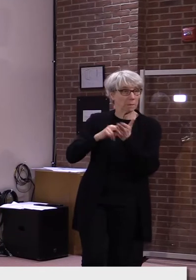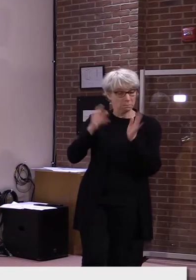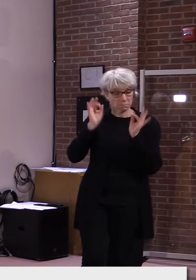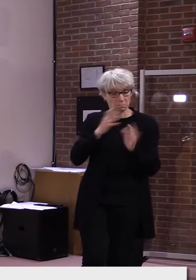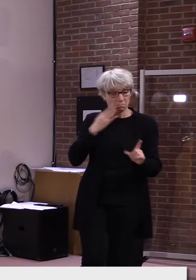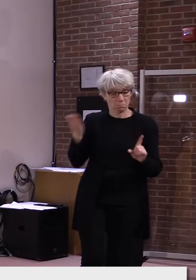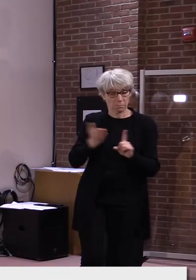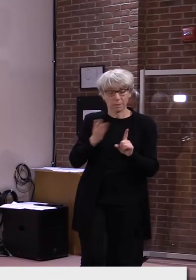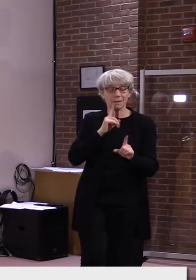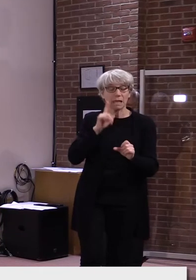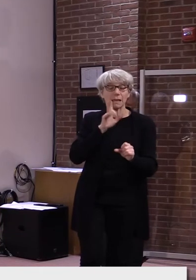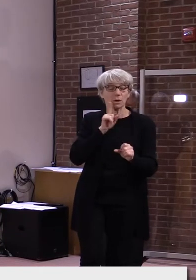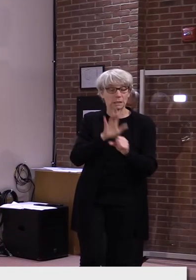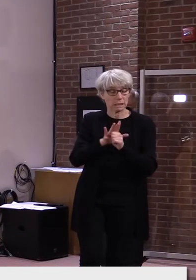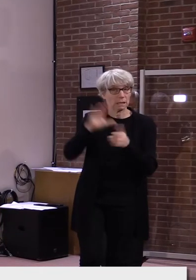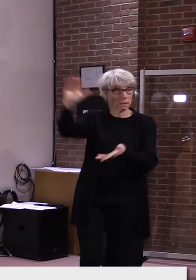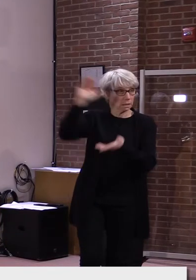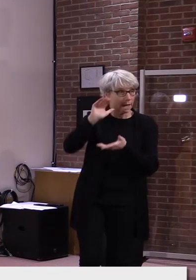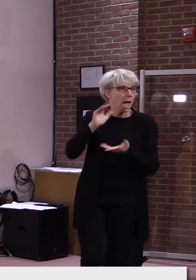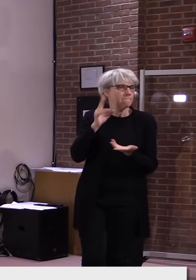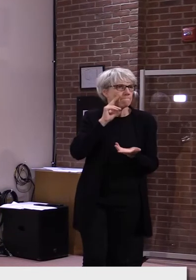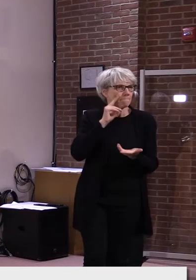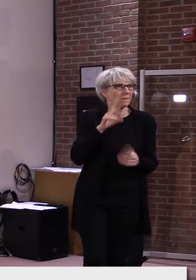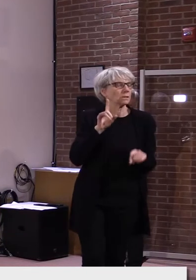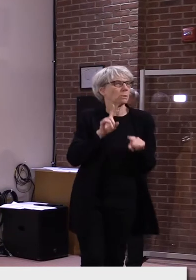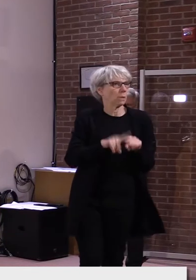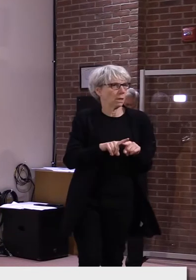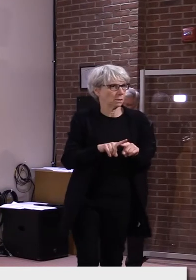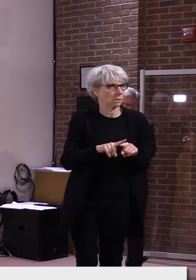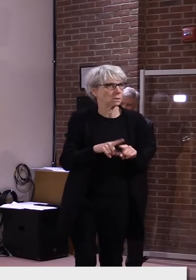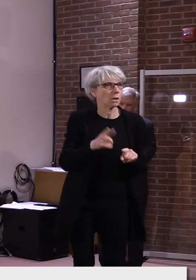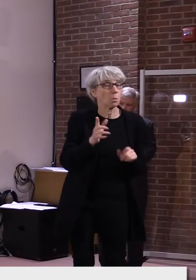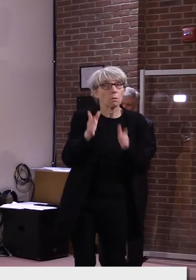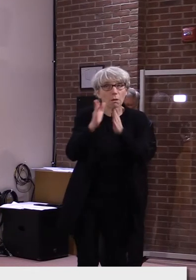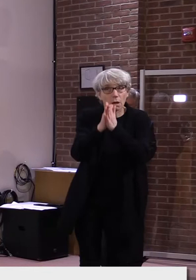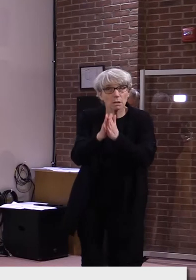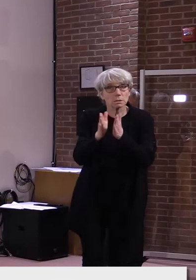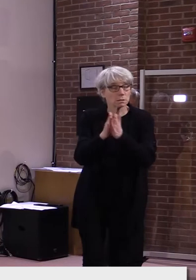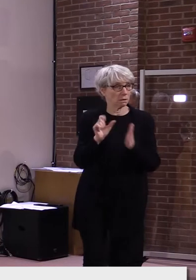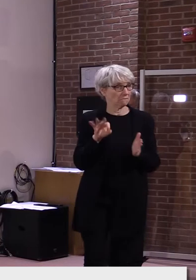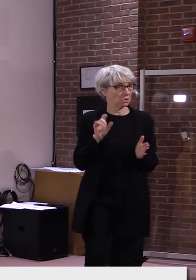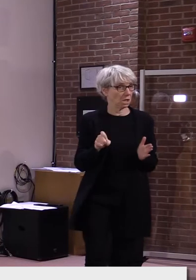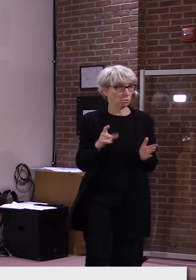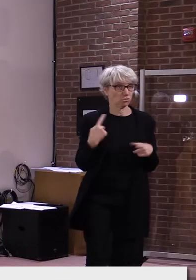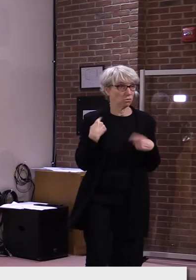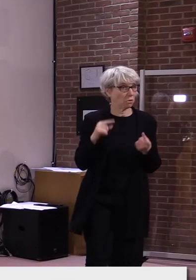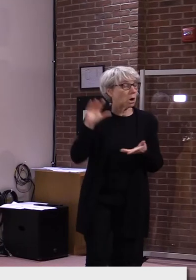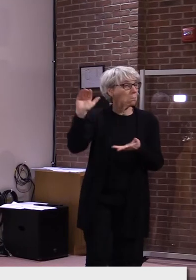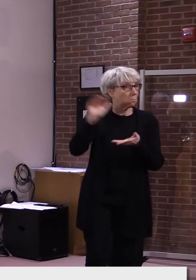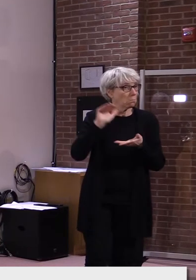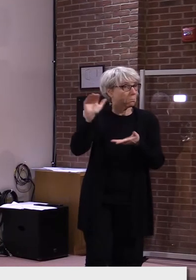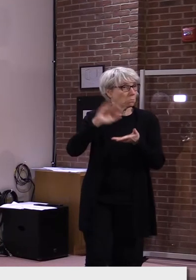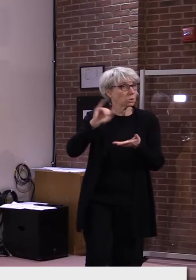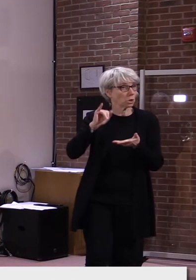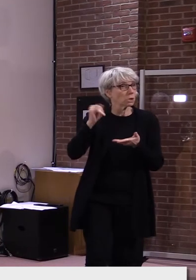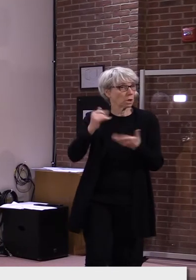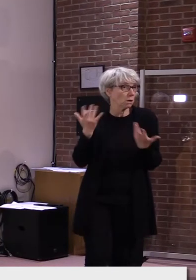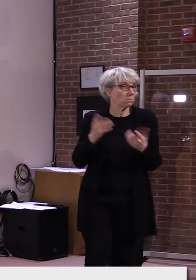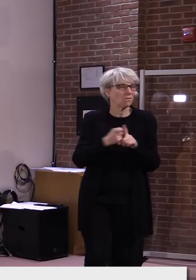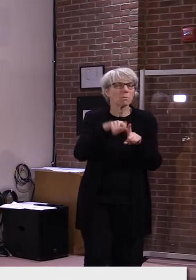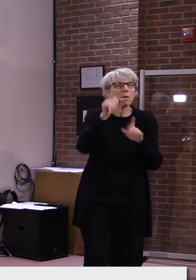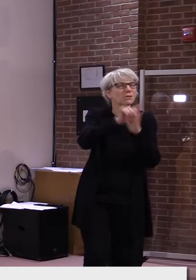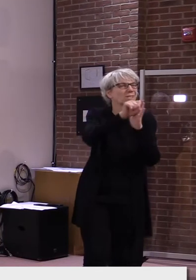will continue to make these requests on our end as needed. So that was about it. Not